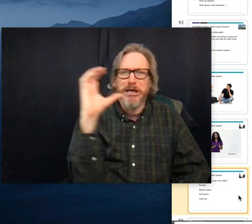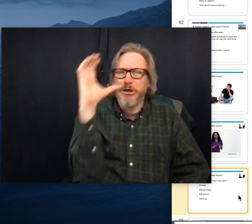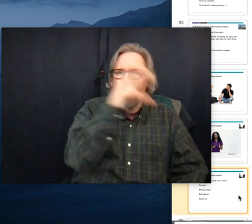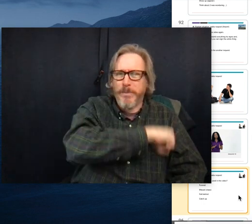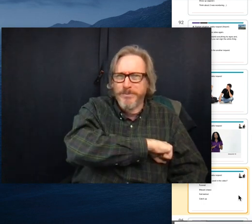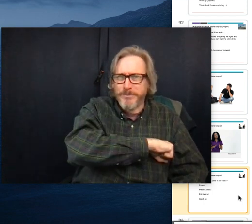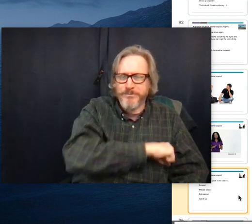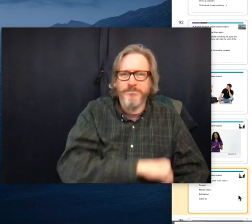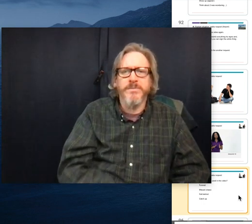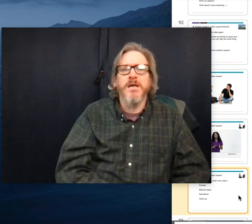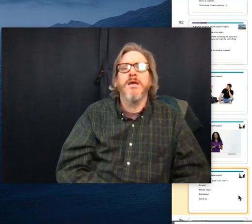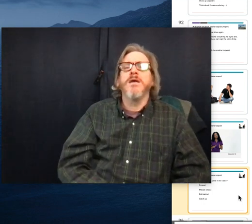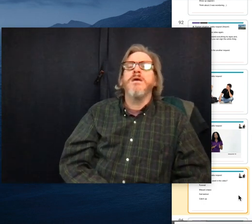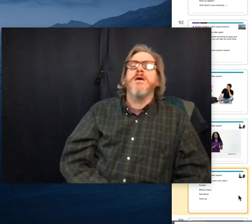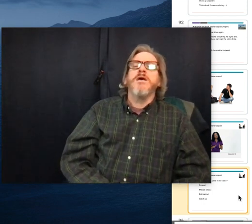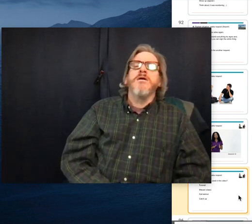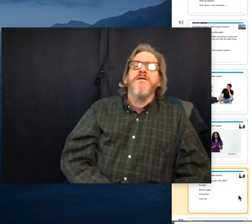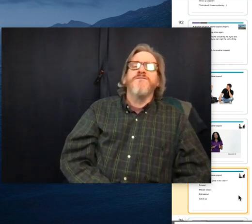my.